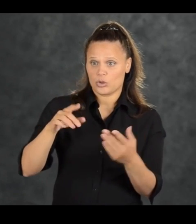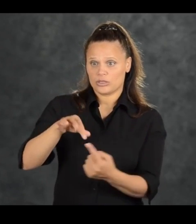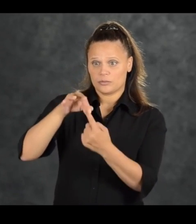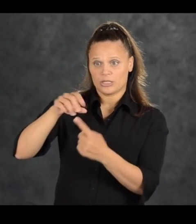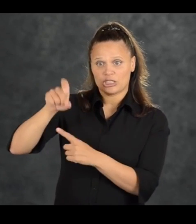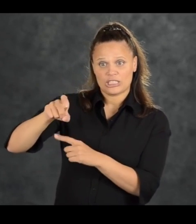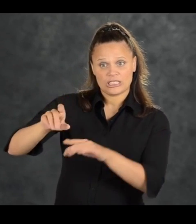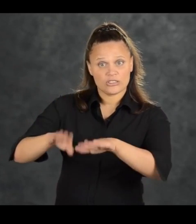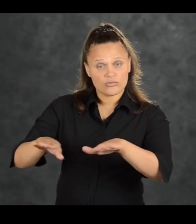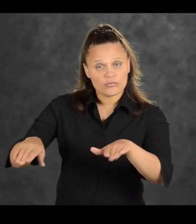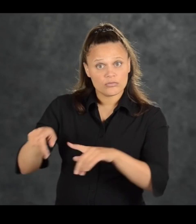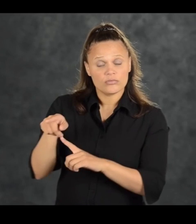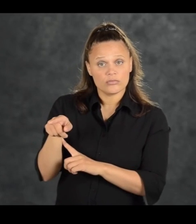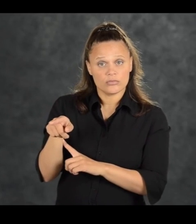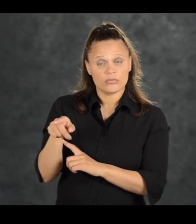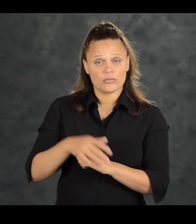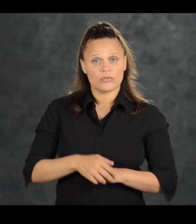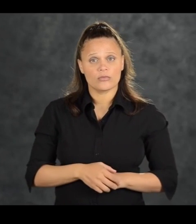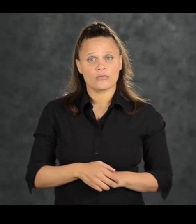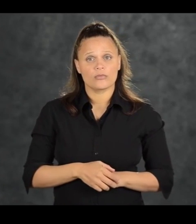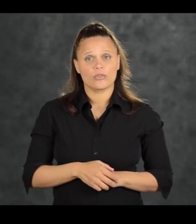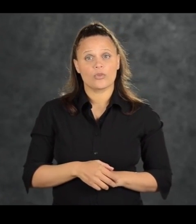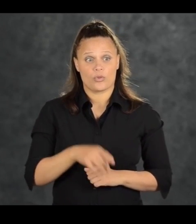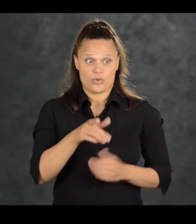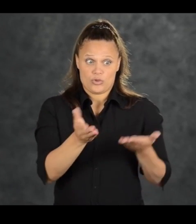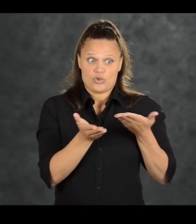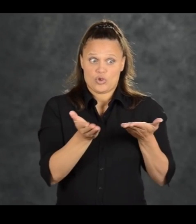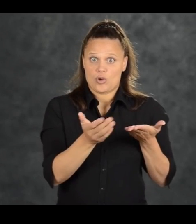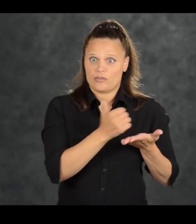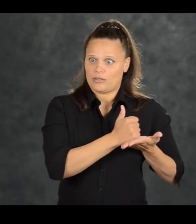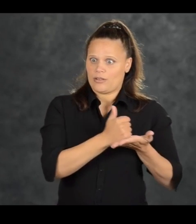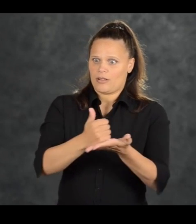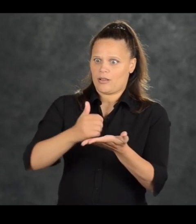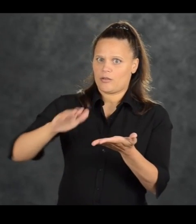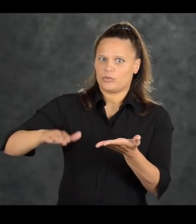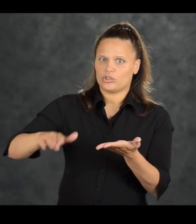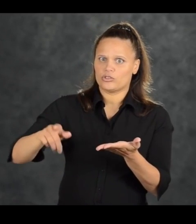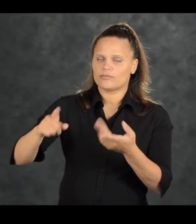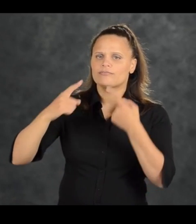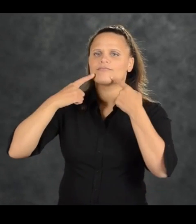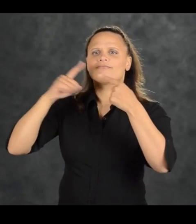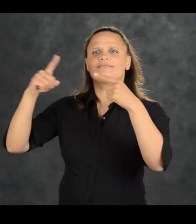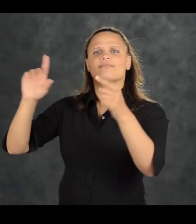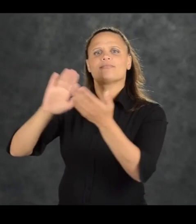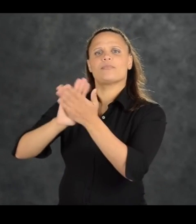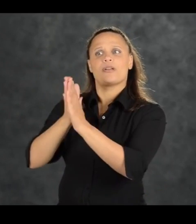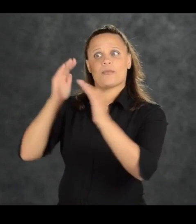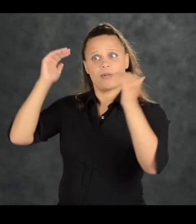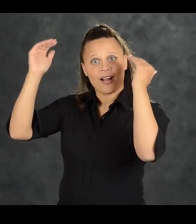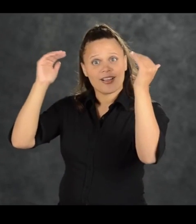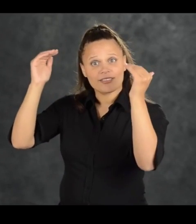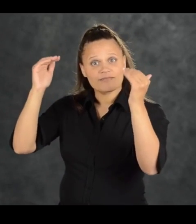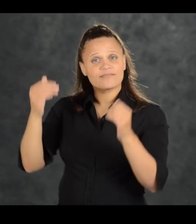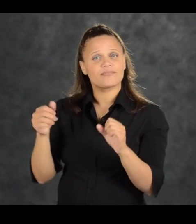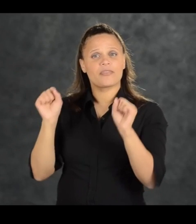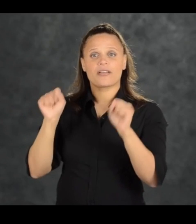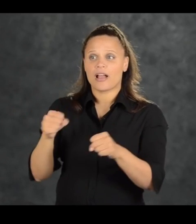So you should know that children of an early age who need support, the school department is supposed to provide